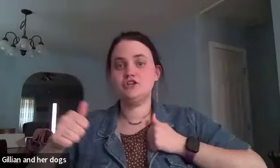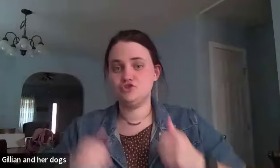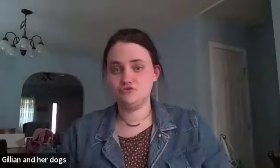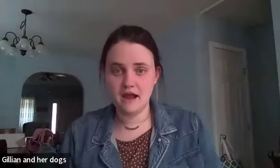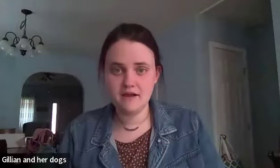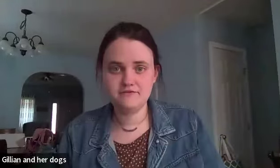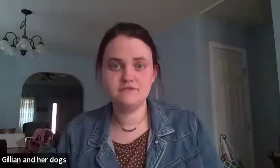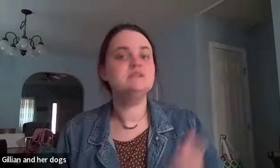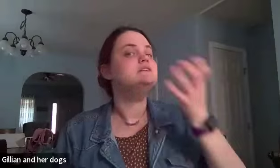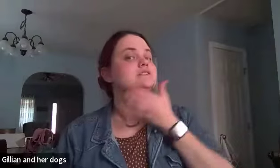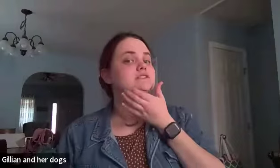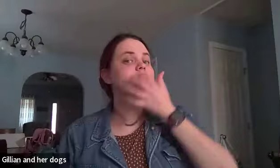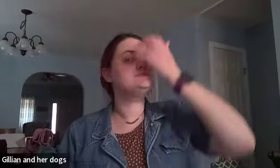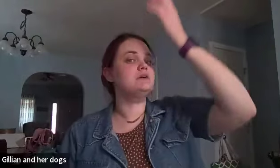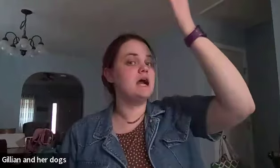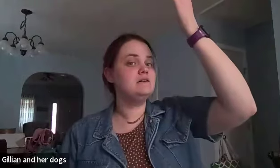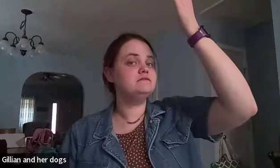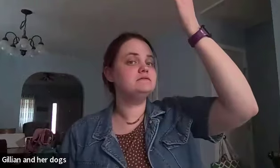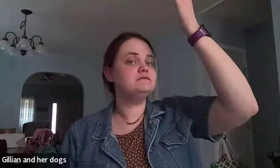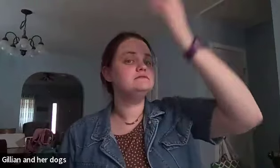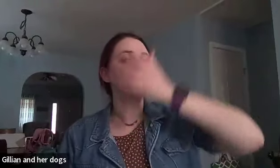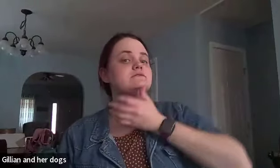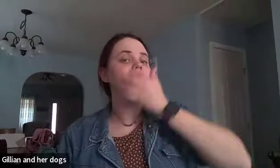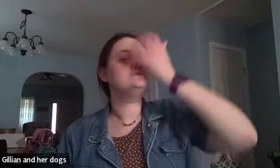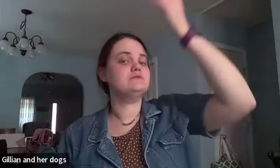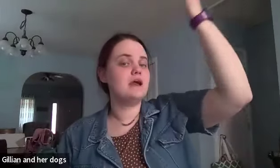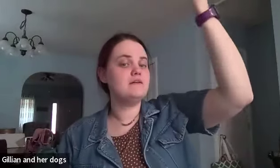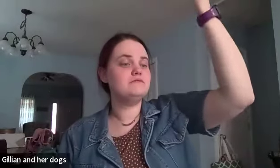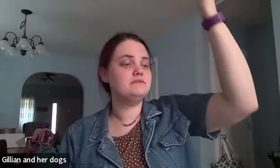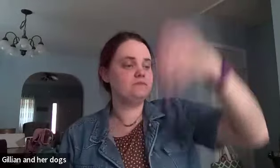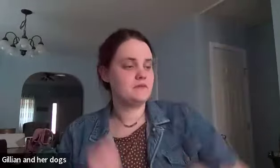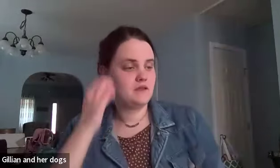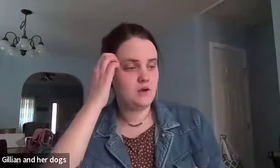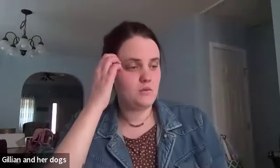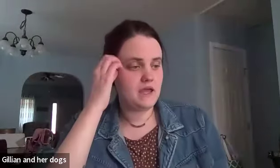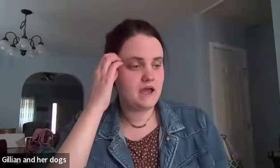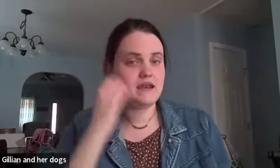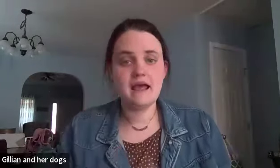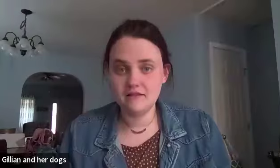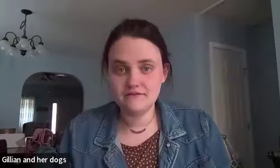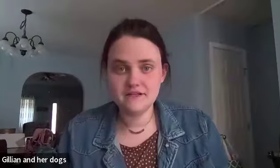had giraffe, giraffe, giraffe. We had